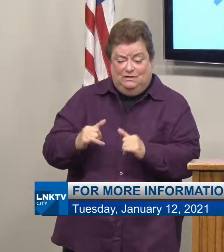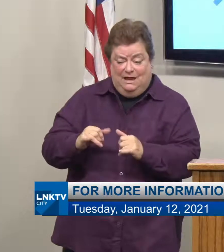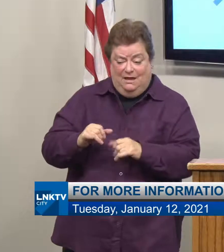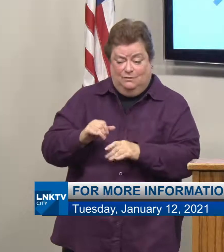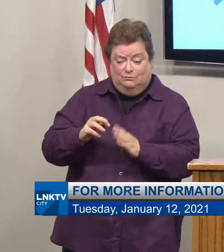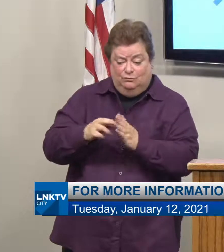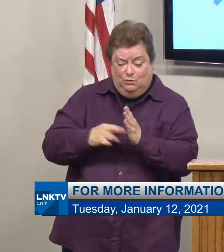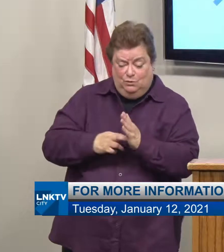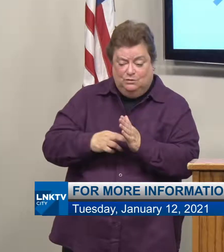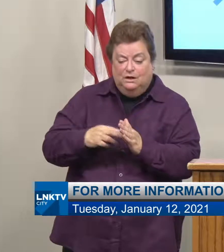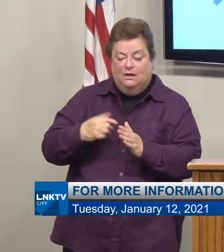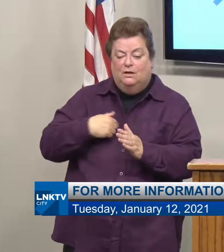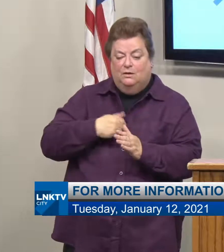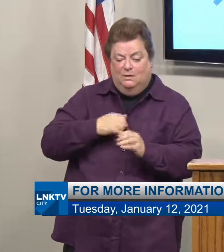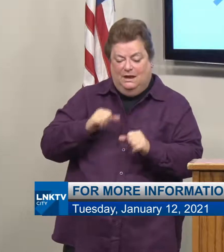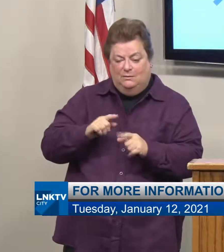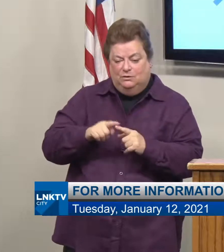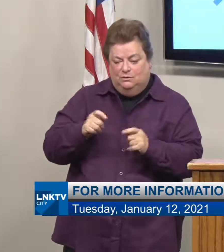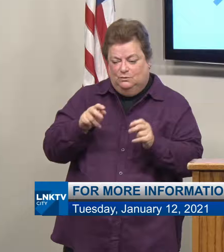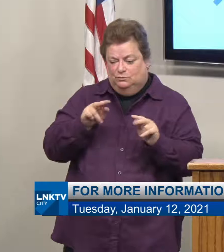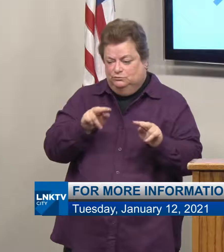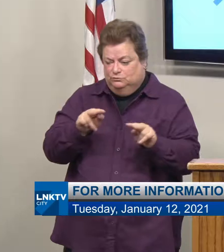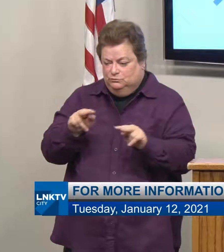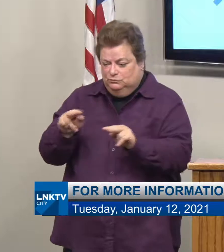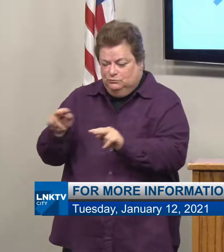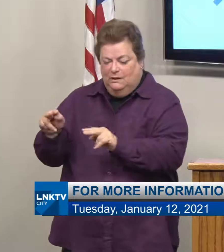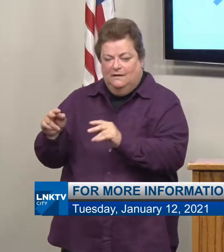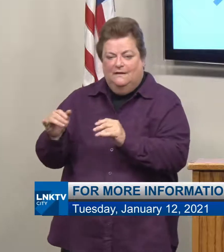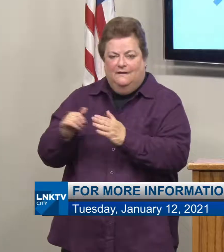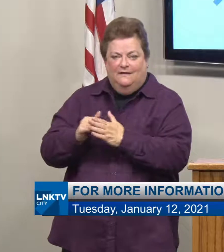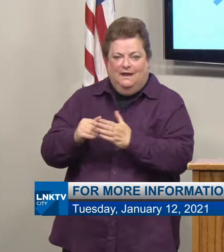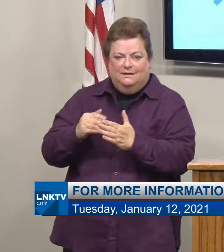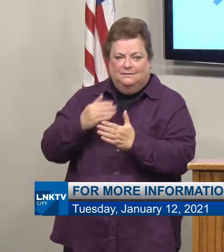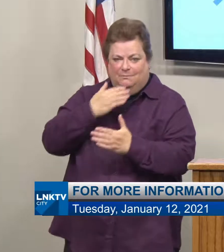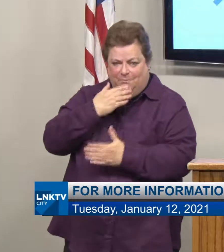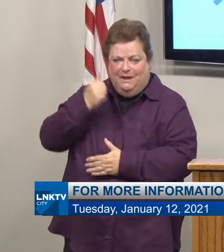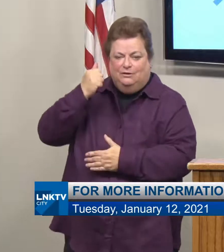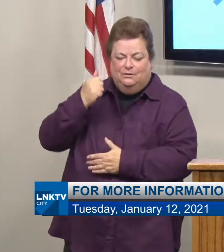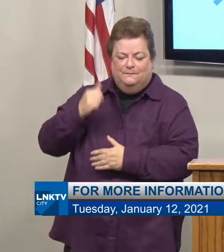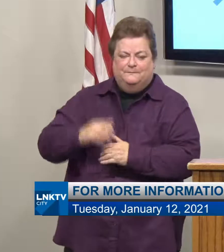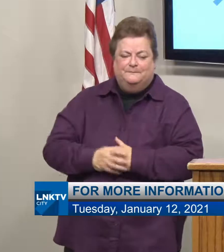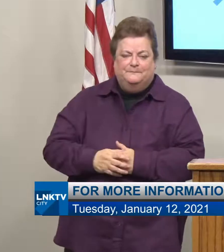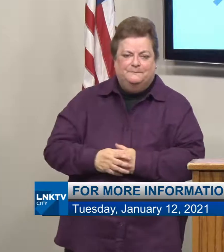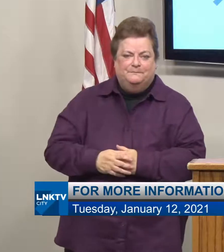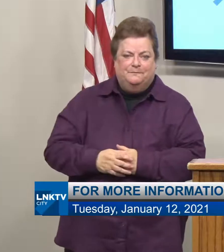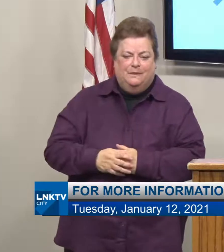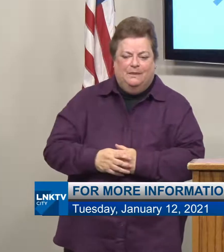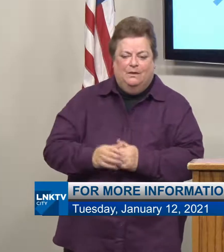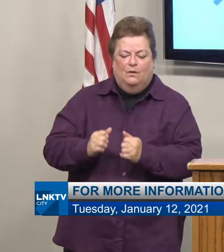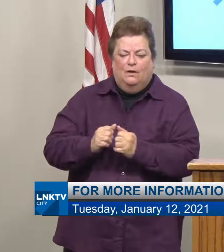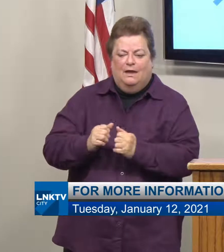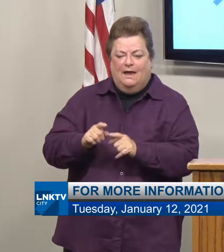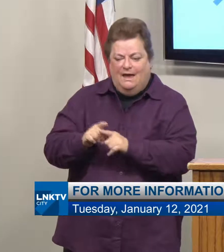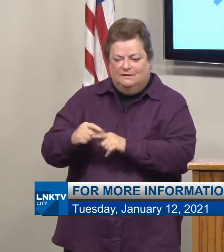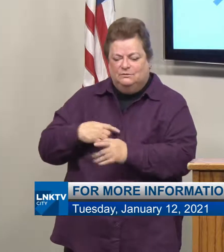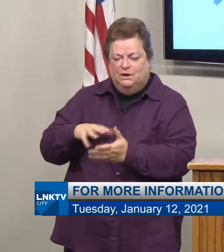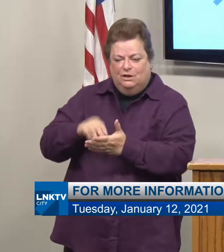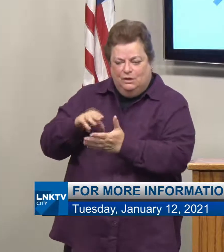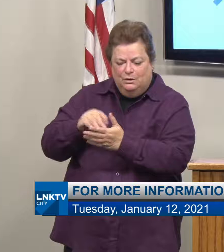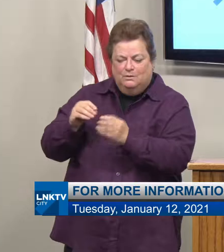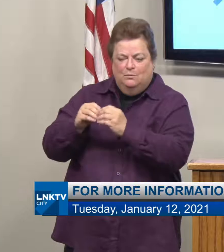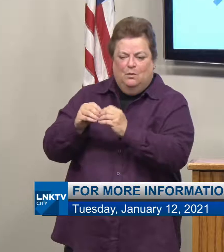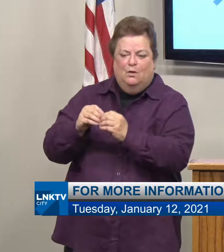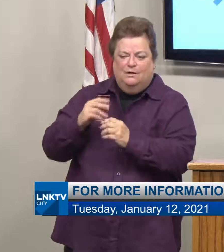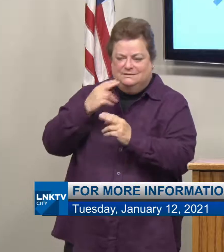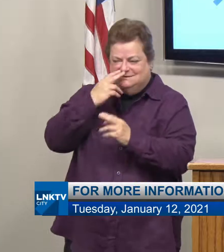mitigate that, and we'll adjust those testing measures as the process goes on with them as we learn more and see what the